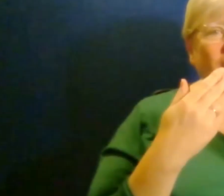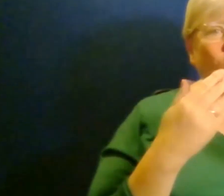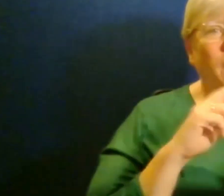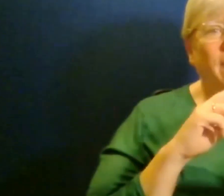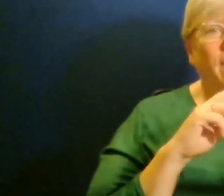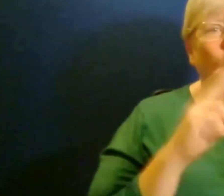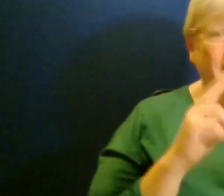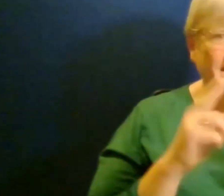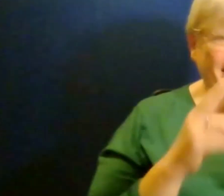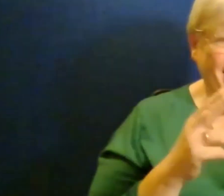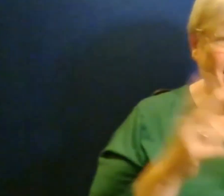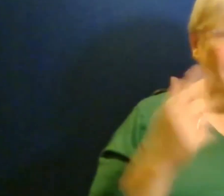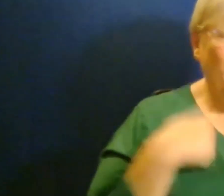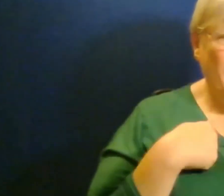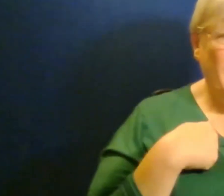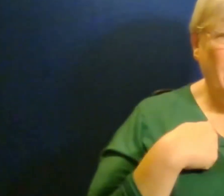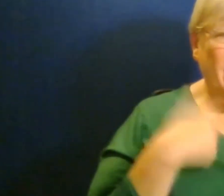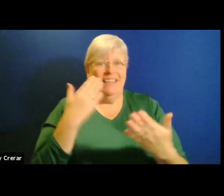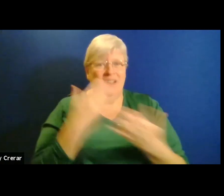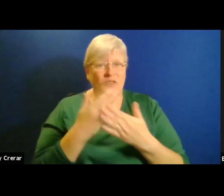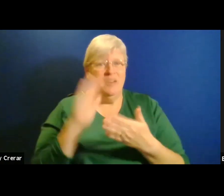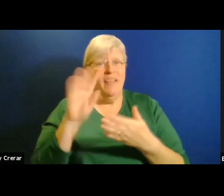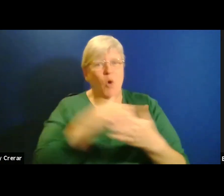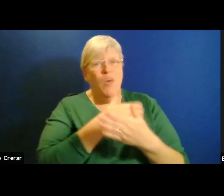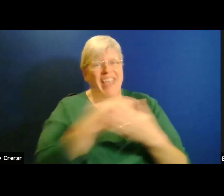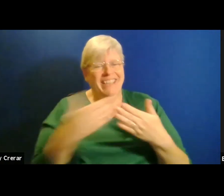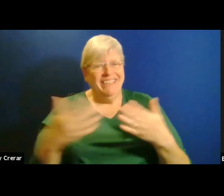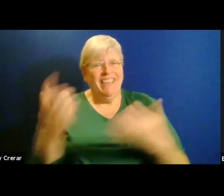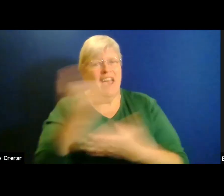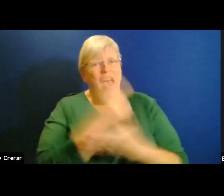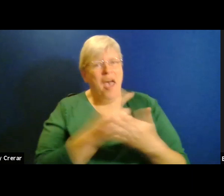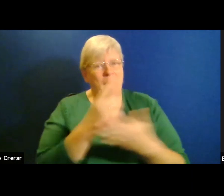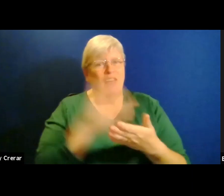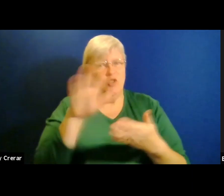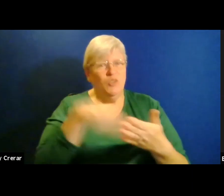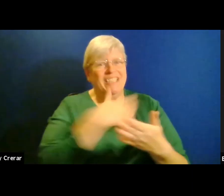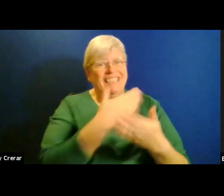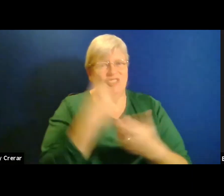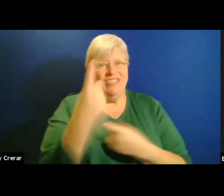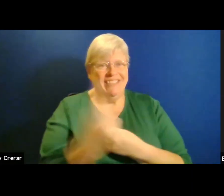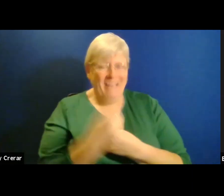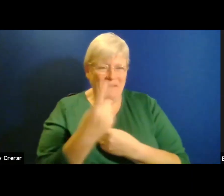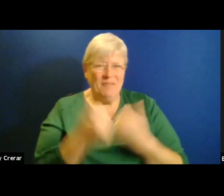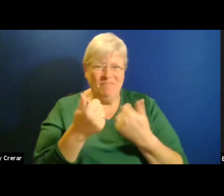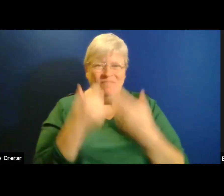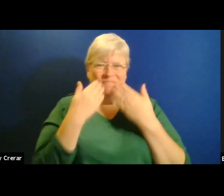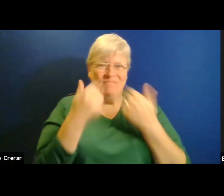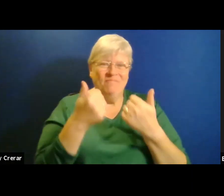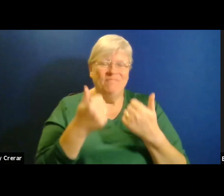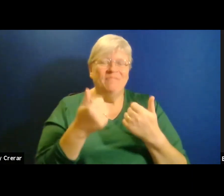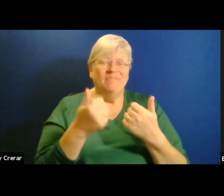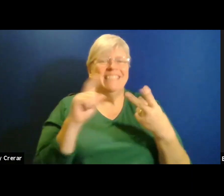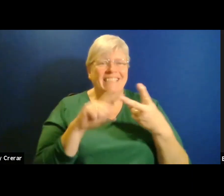for translating for me. There's something really poetic about the translation itself. And